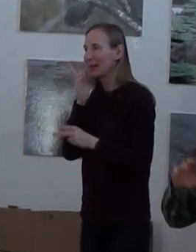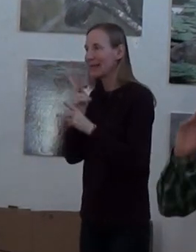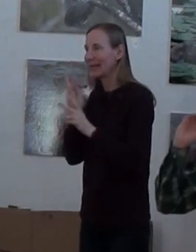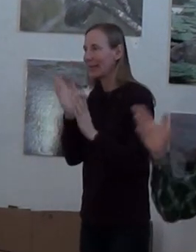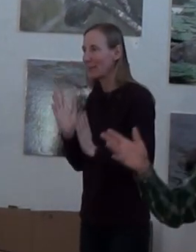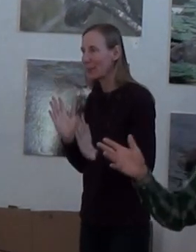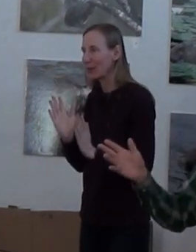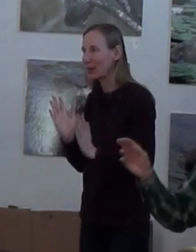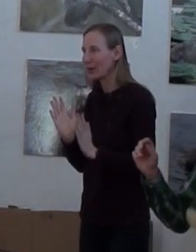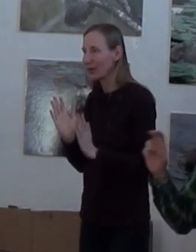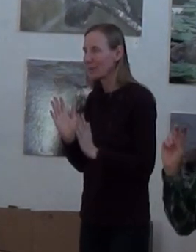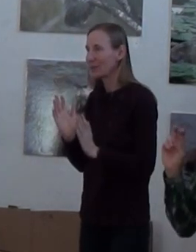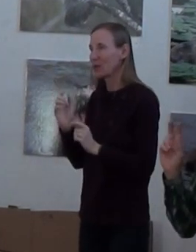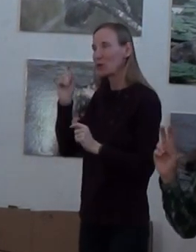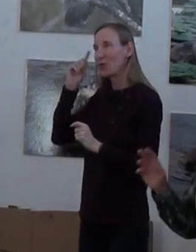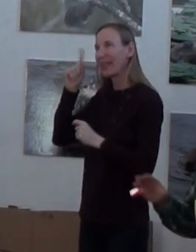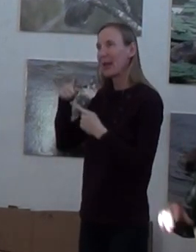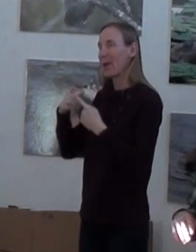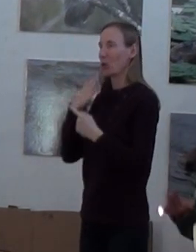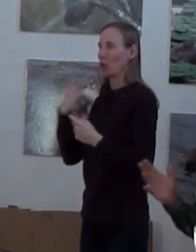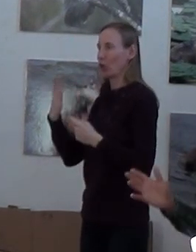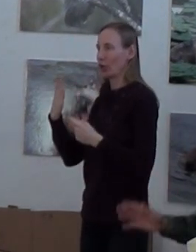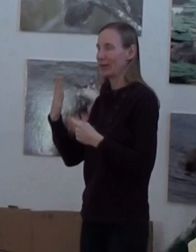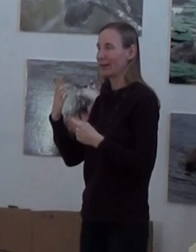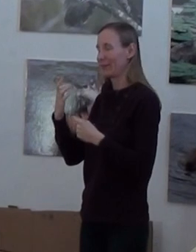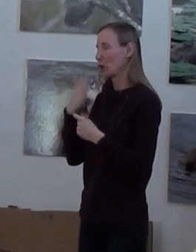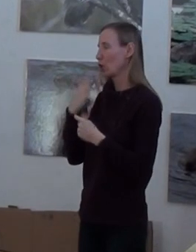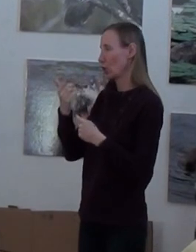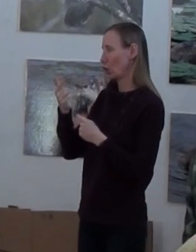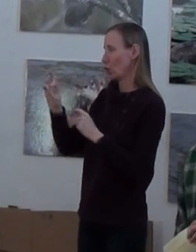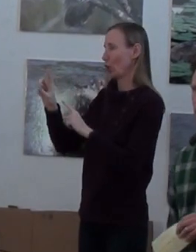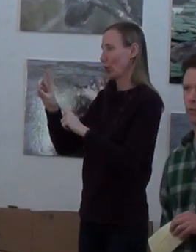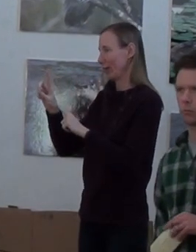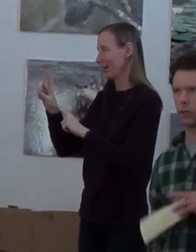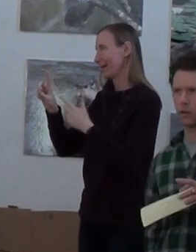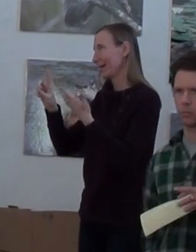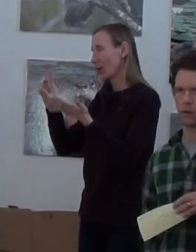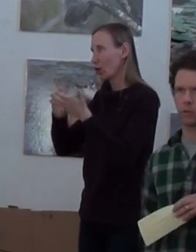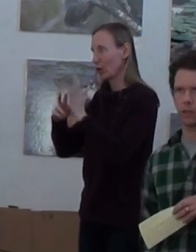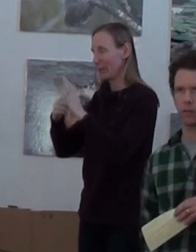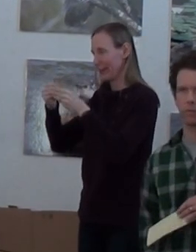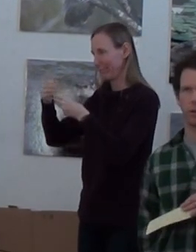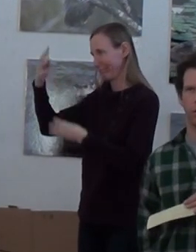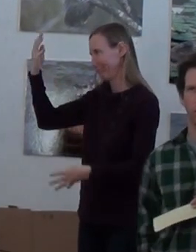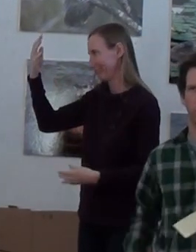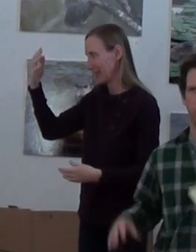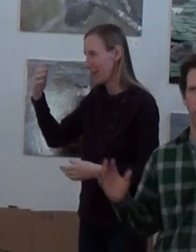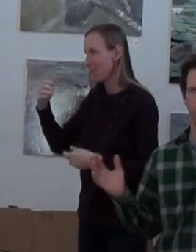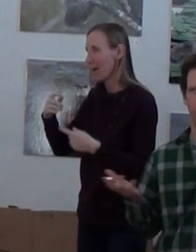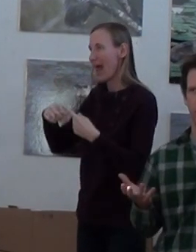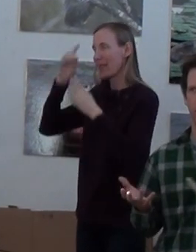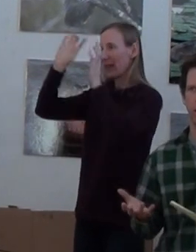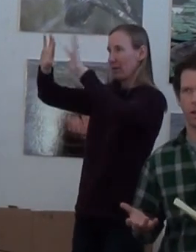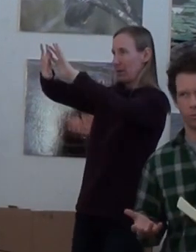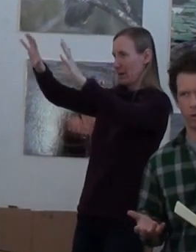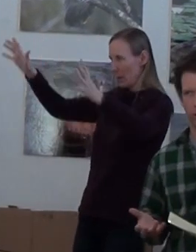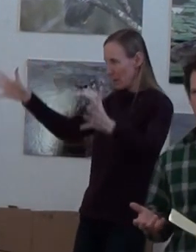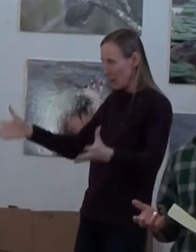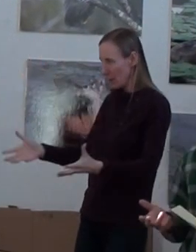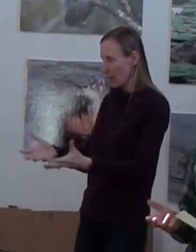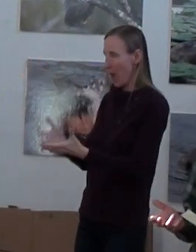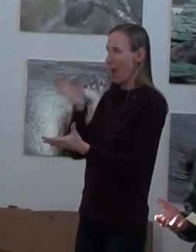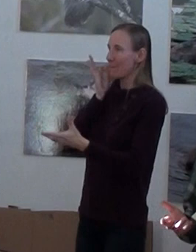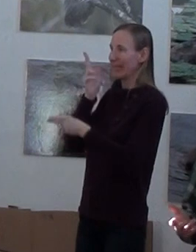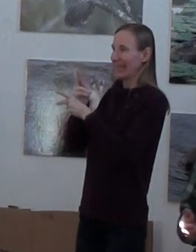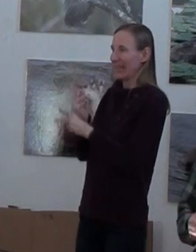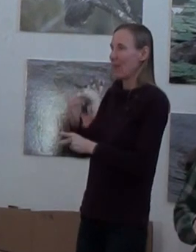you think of where does your mind go to when you think of good, right? There's a lot of relative notes to what it is to be good, but I'm thinking of the whole embodiment of what it is